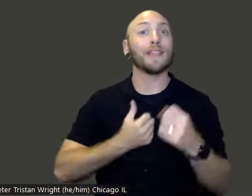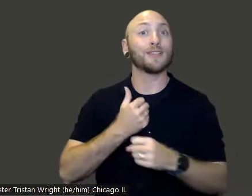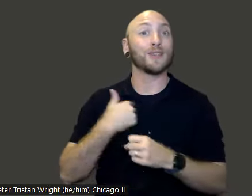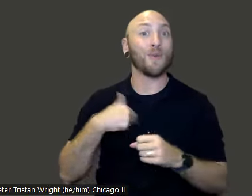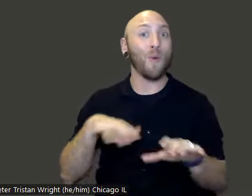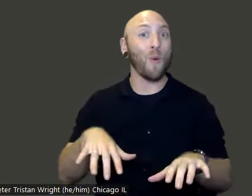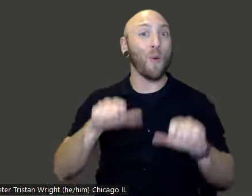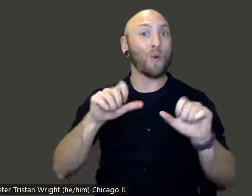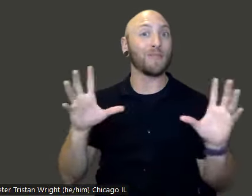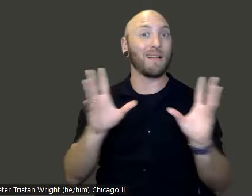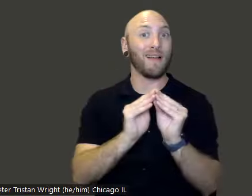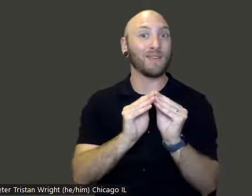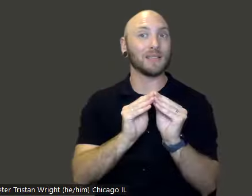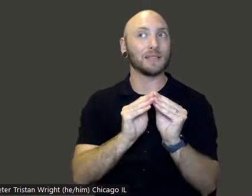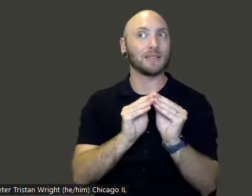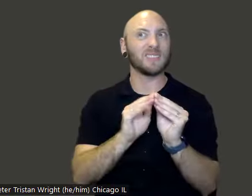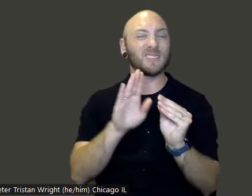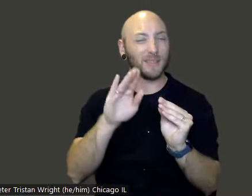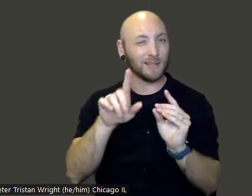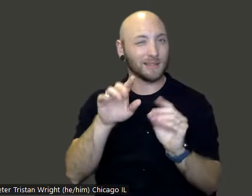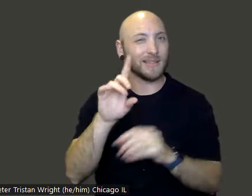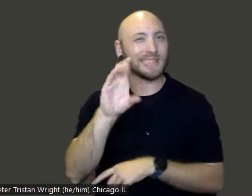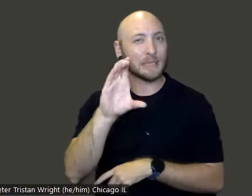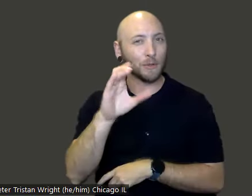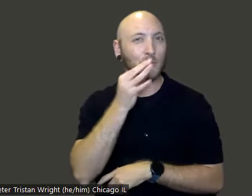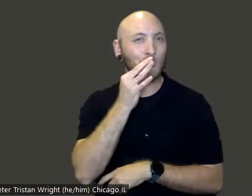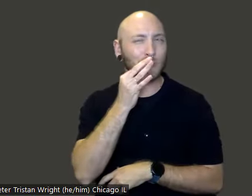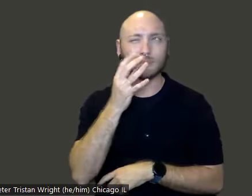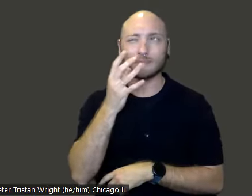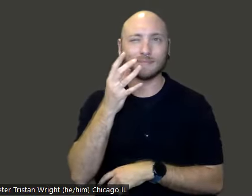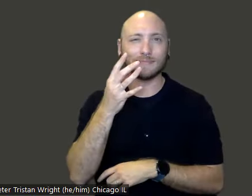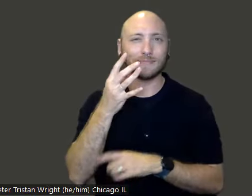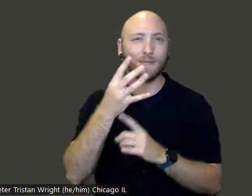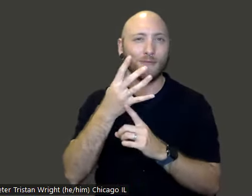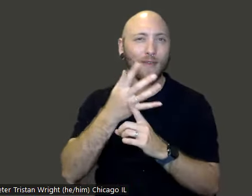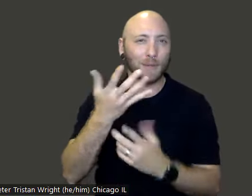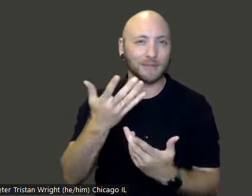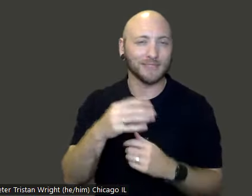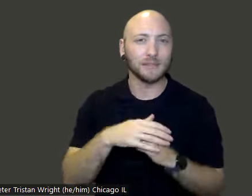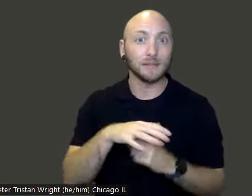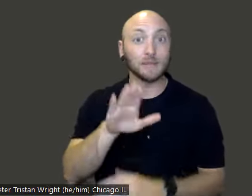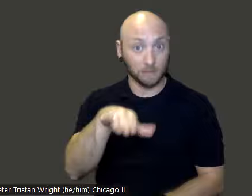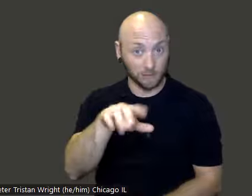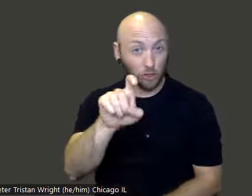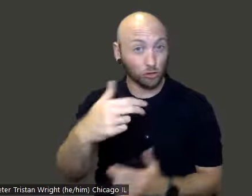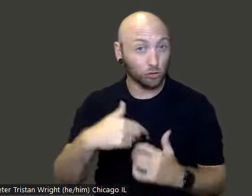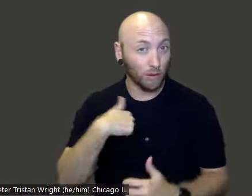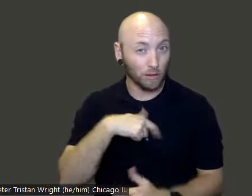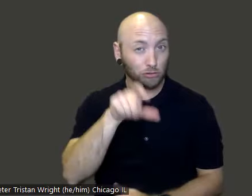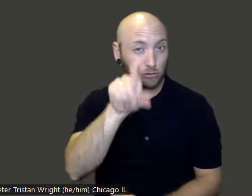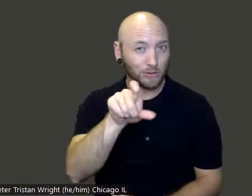and that's in December. And if anyone can make it, y'all should totally come. It's going to be a lot of fun,